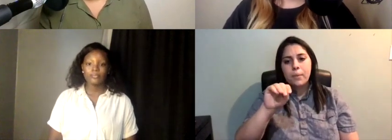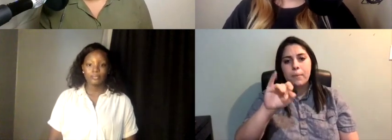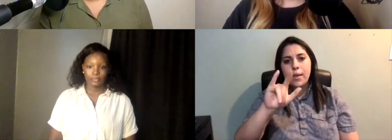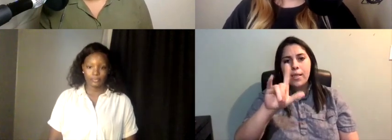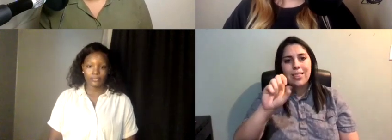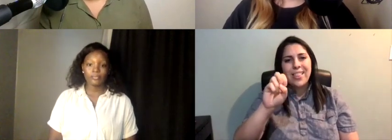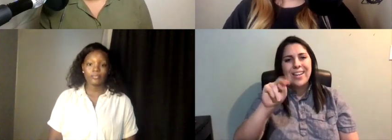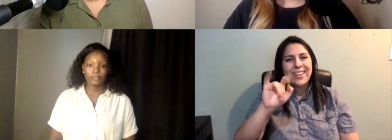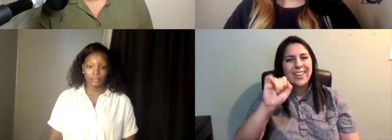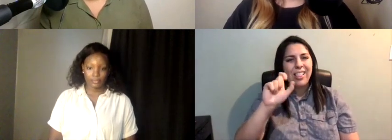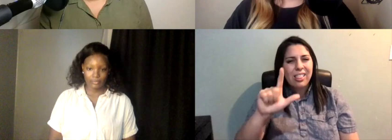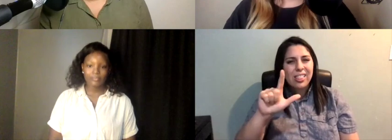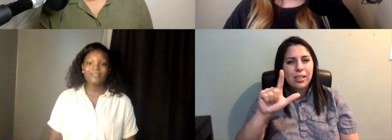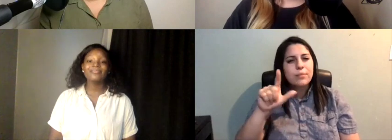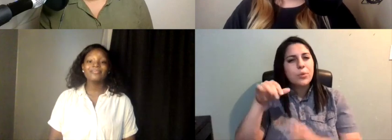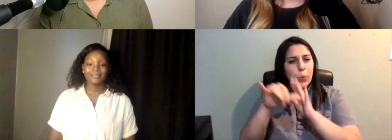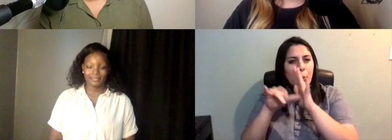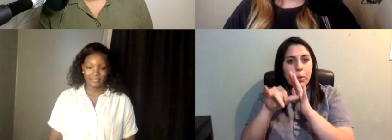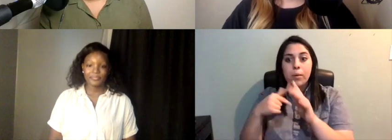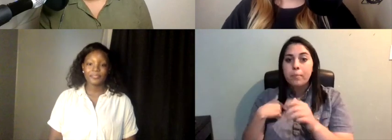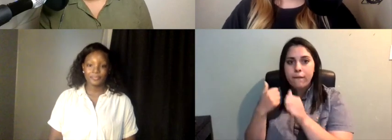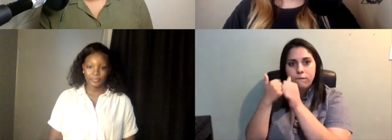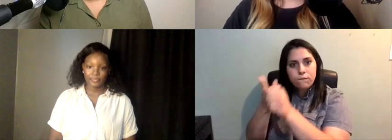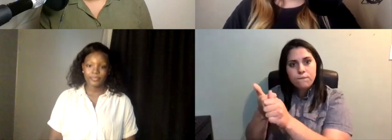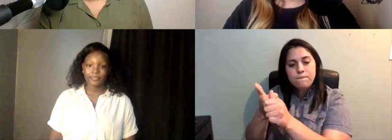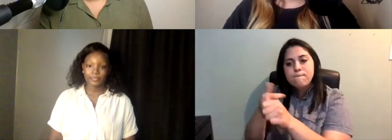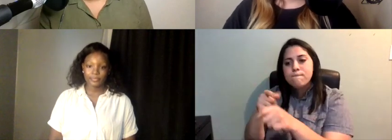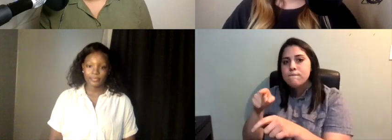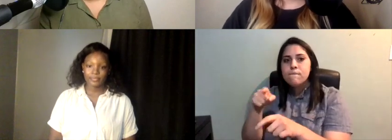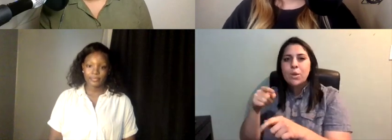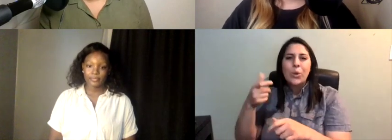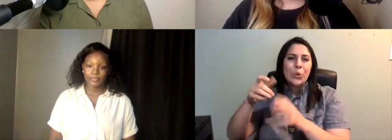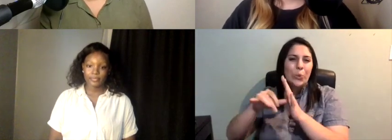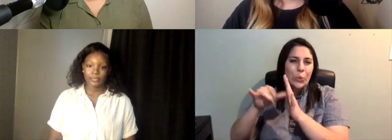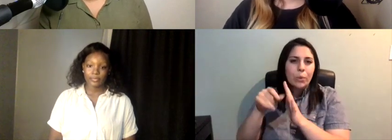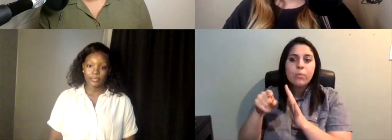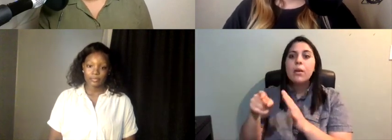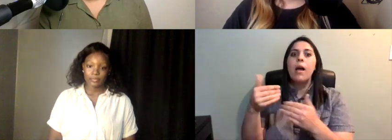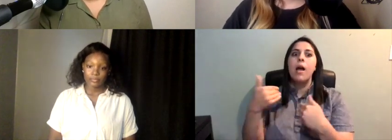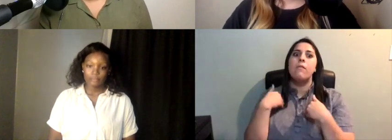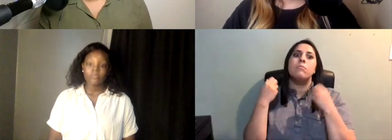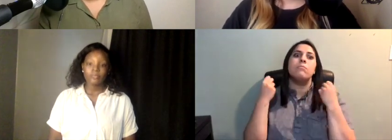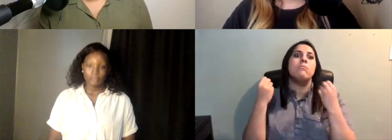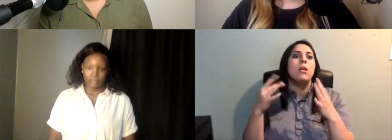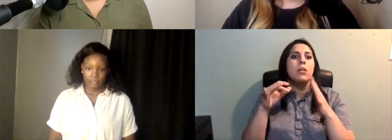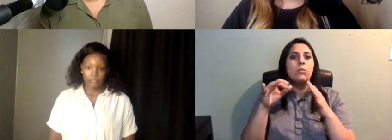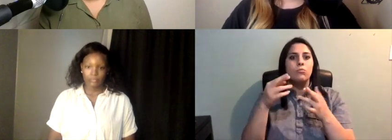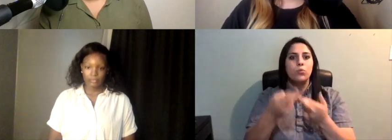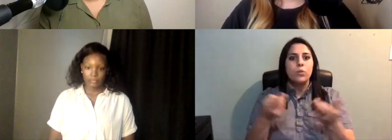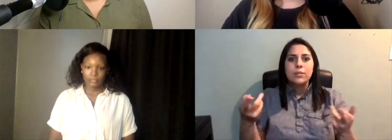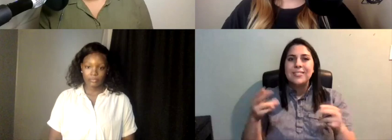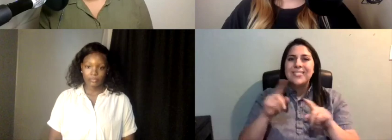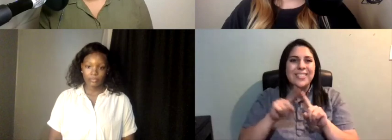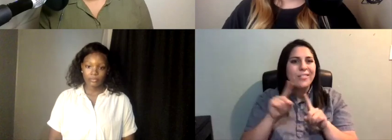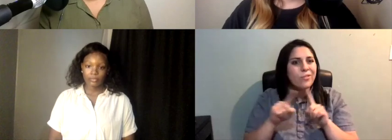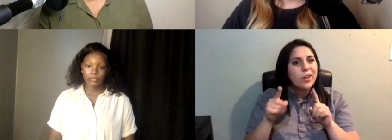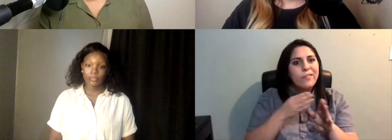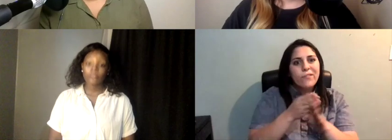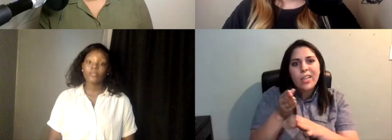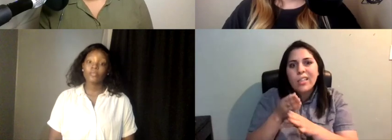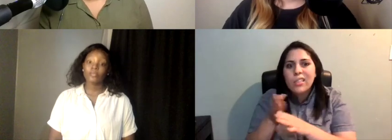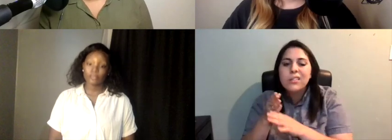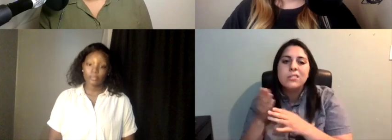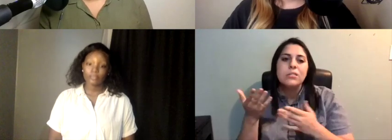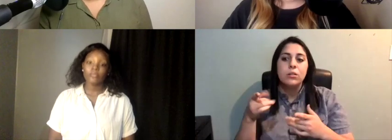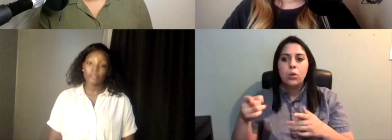Instagram. I used her for so many resources. She has so many great videos out there for different industries. She's been working in